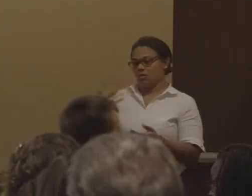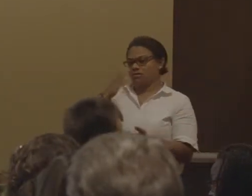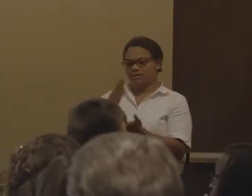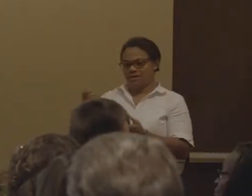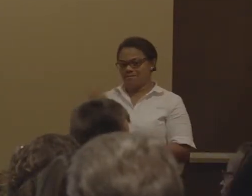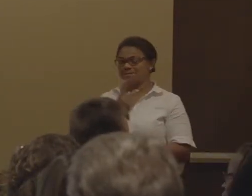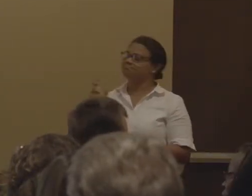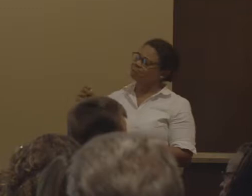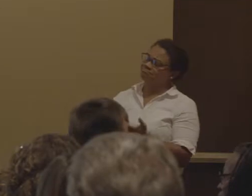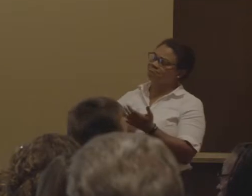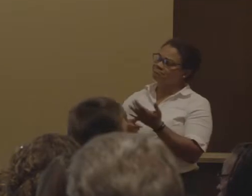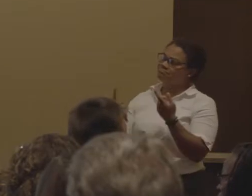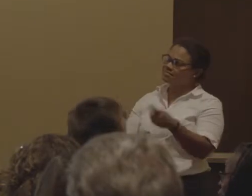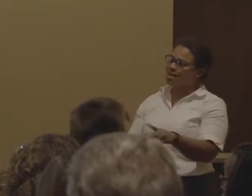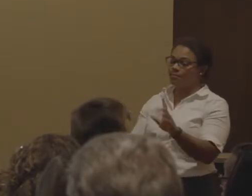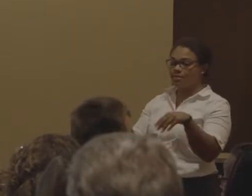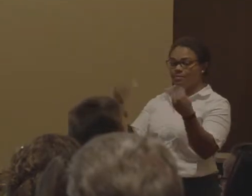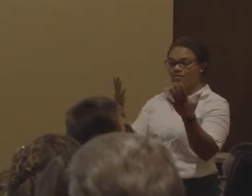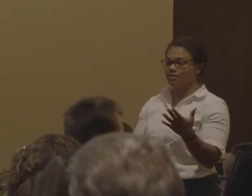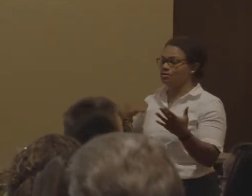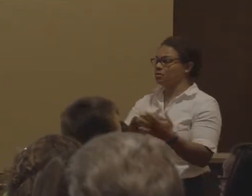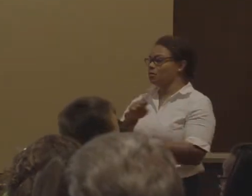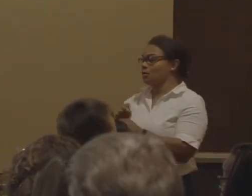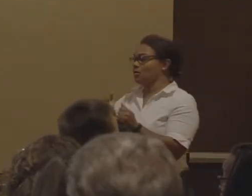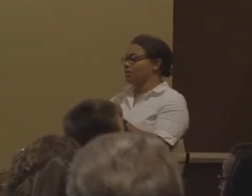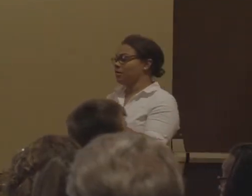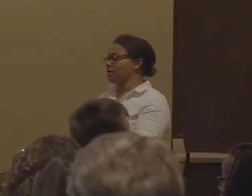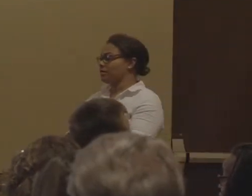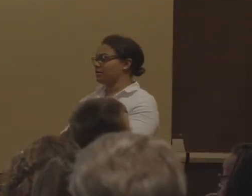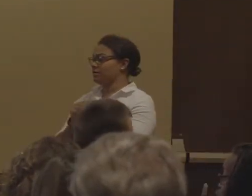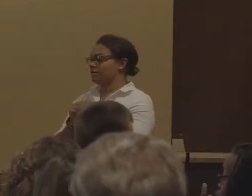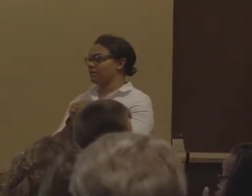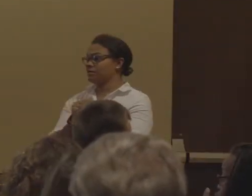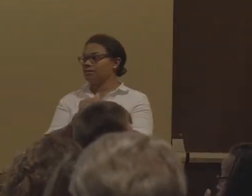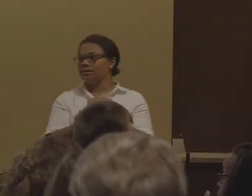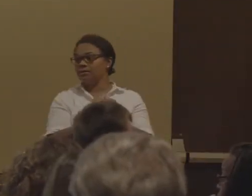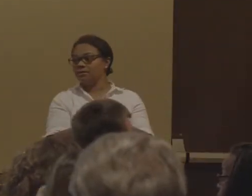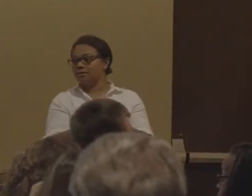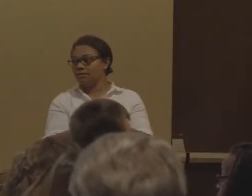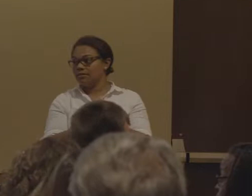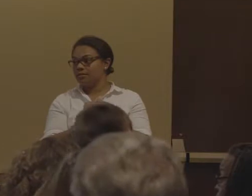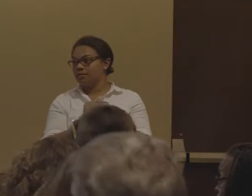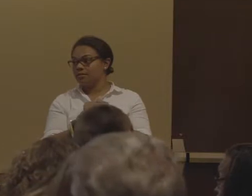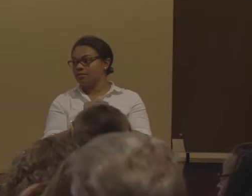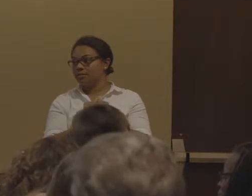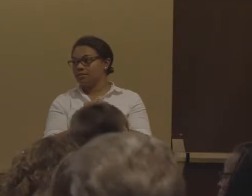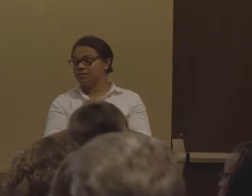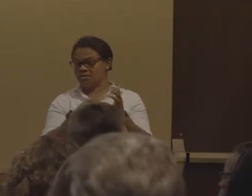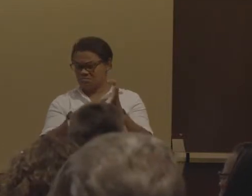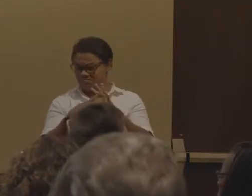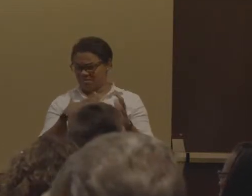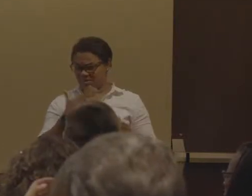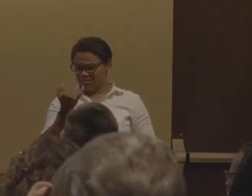Yeah, sometimes that does happen, the providers we work So with. I need to get this job coach need to come